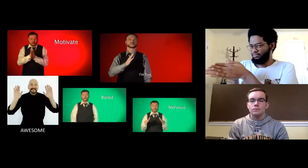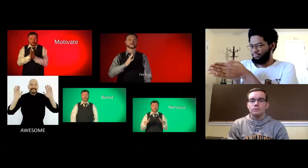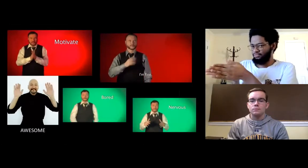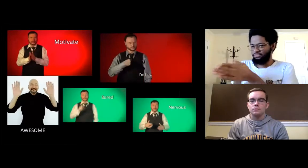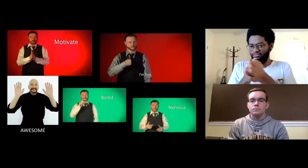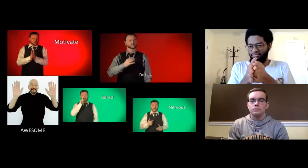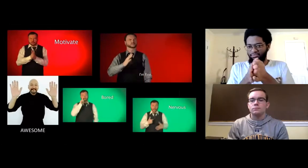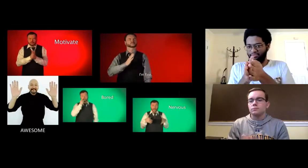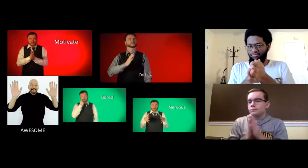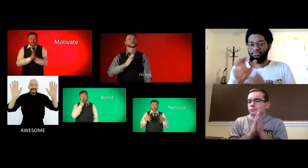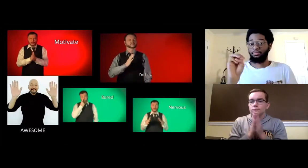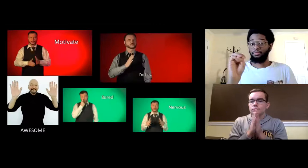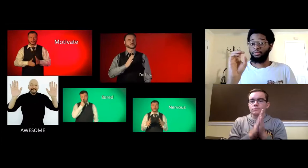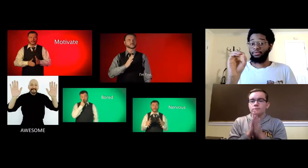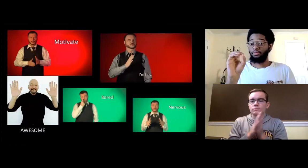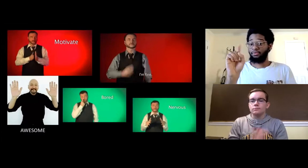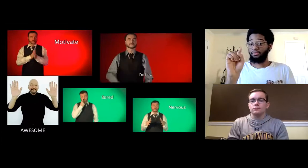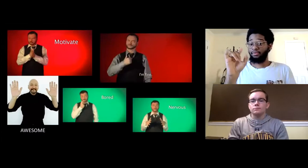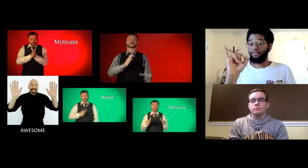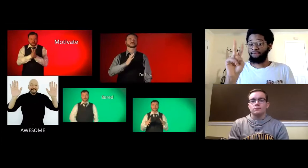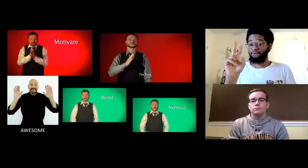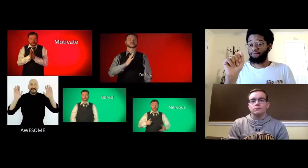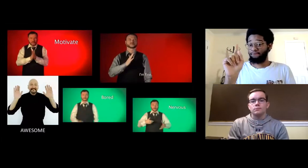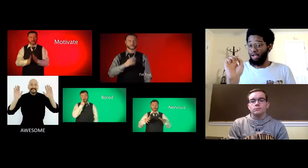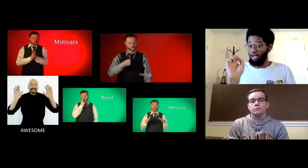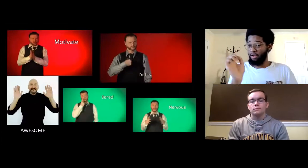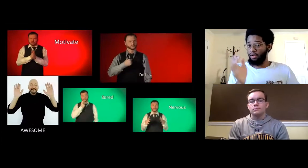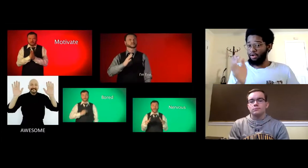Moving on to some others, we have motivated.